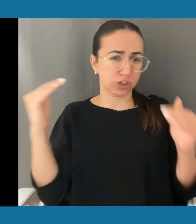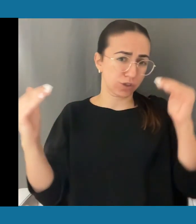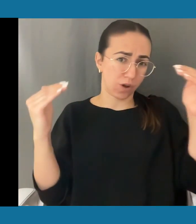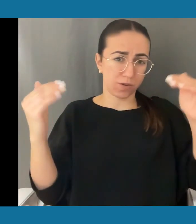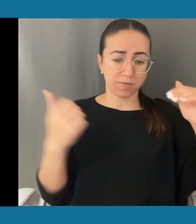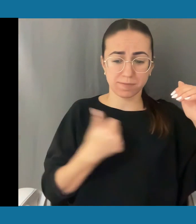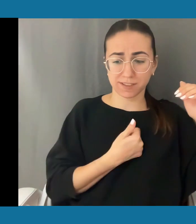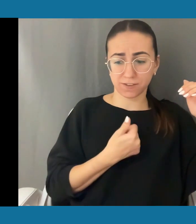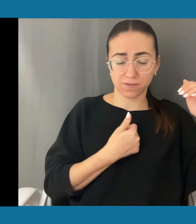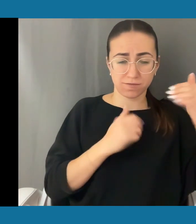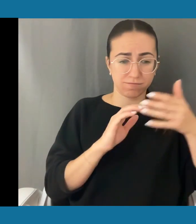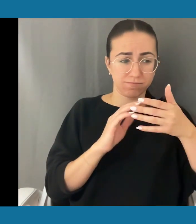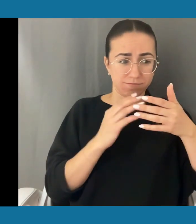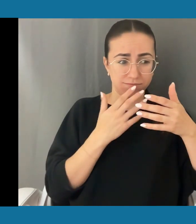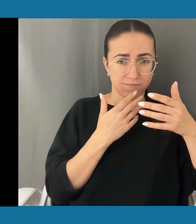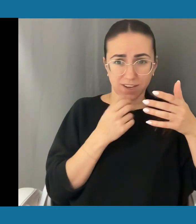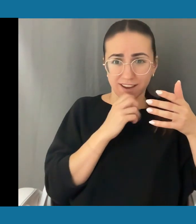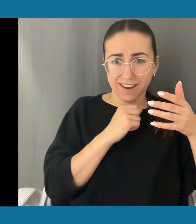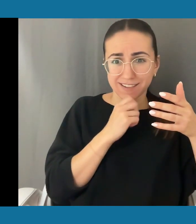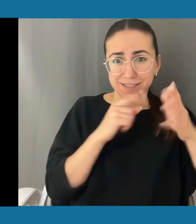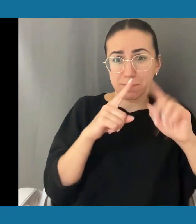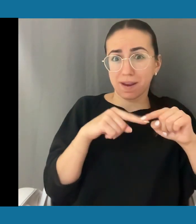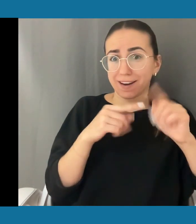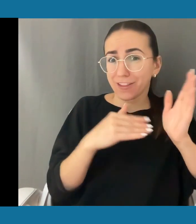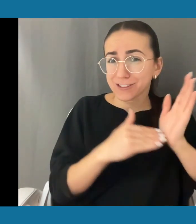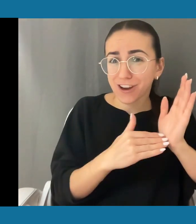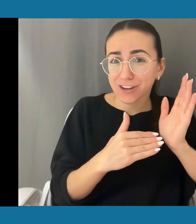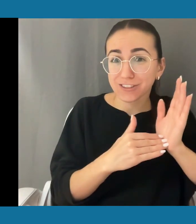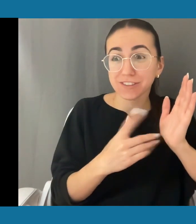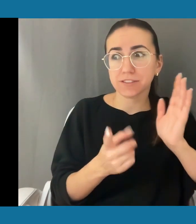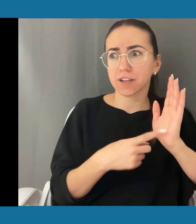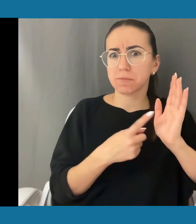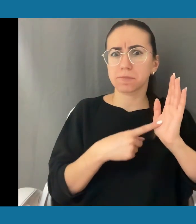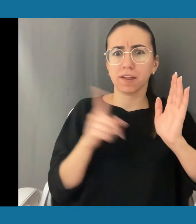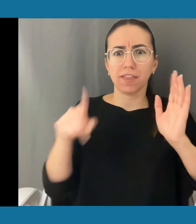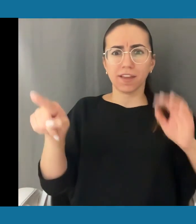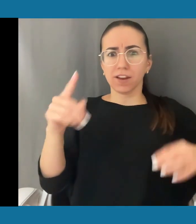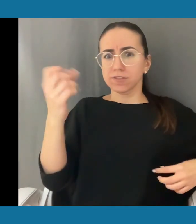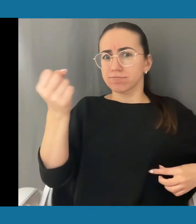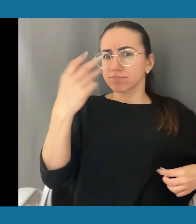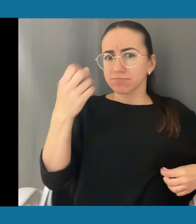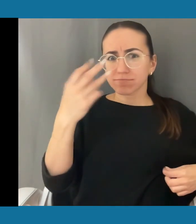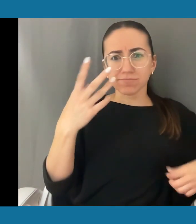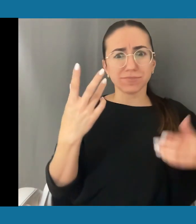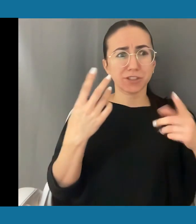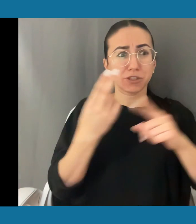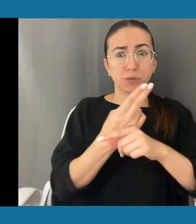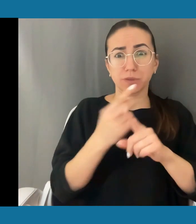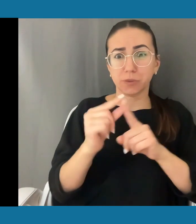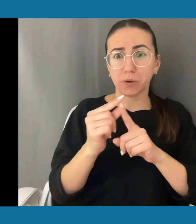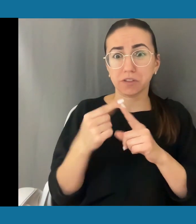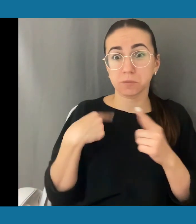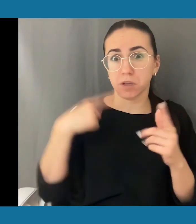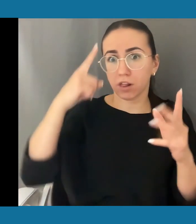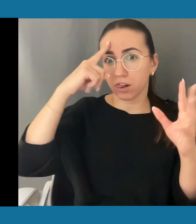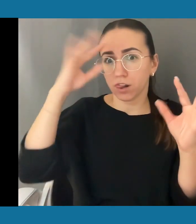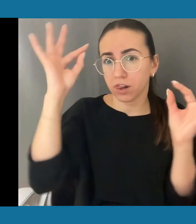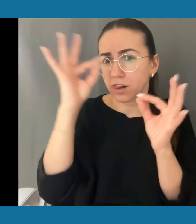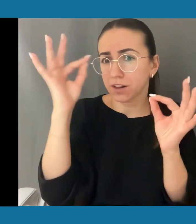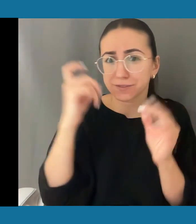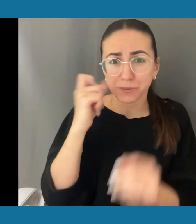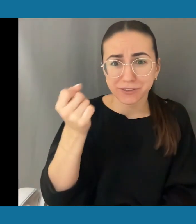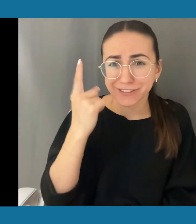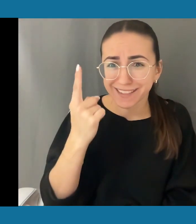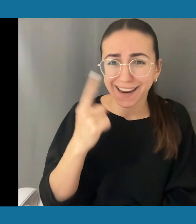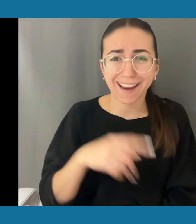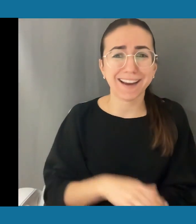I depending on the doctor, sometimes they're telling me and using words that I don't even understand what's going on.